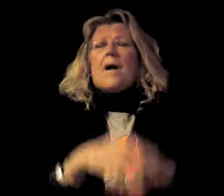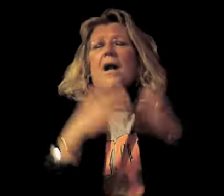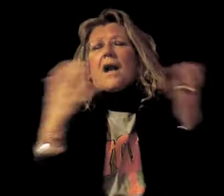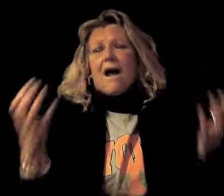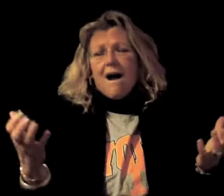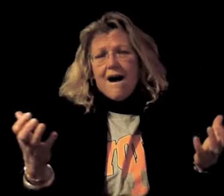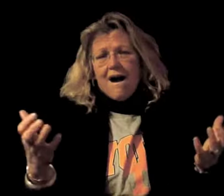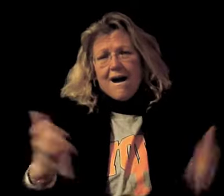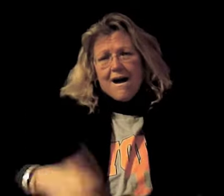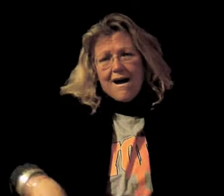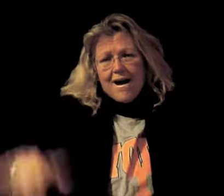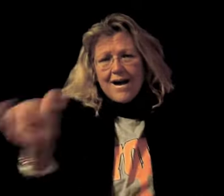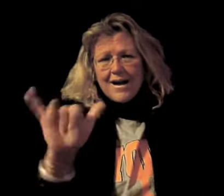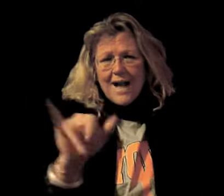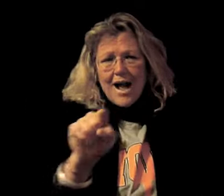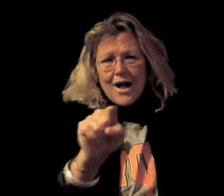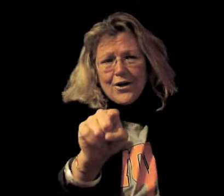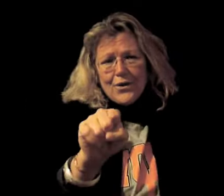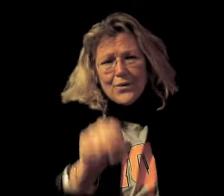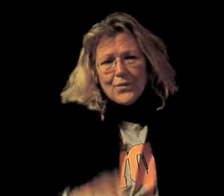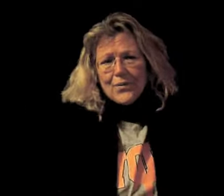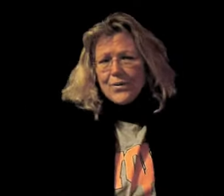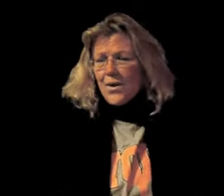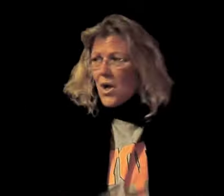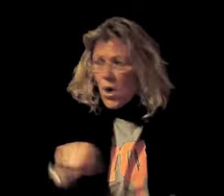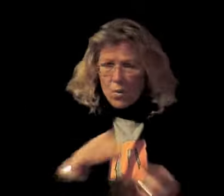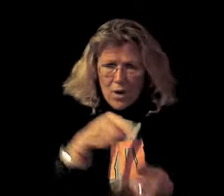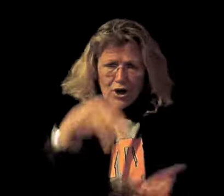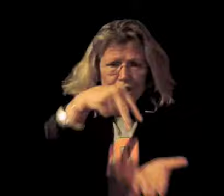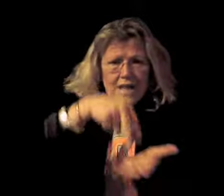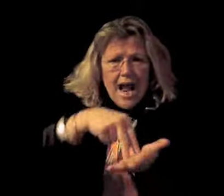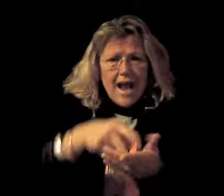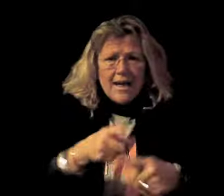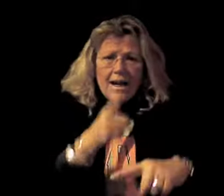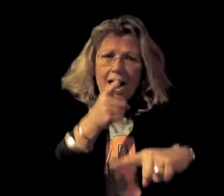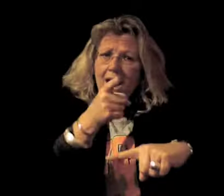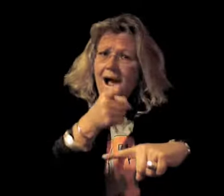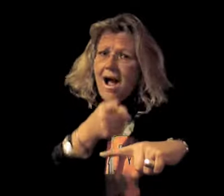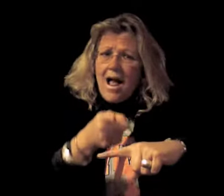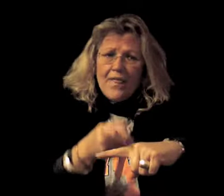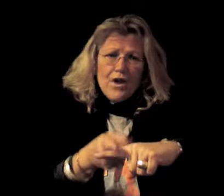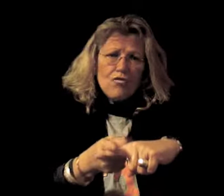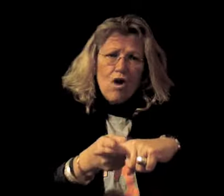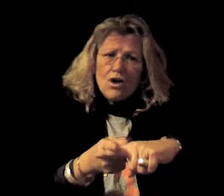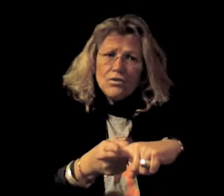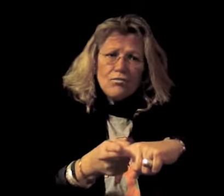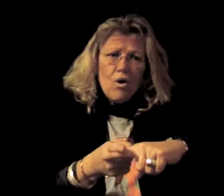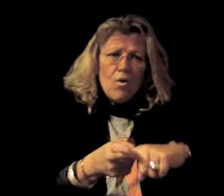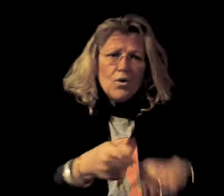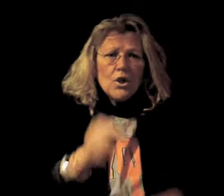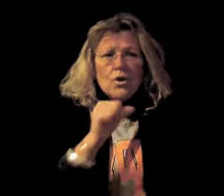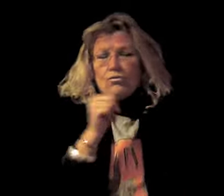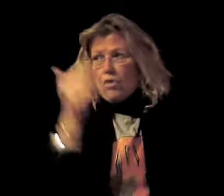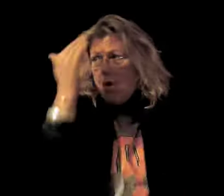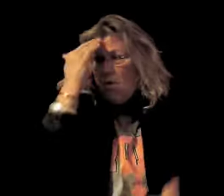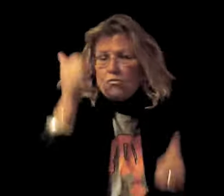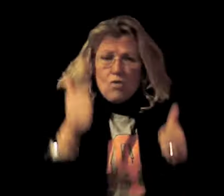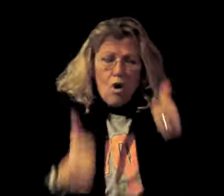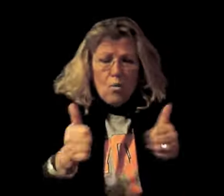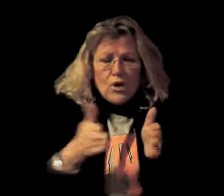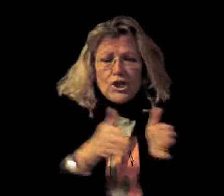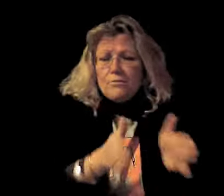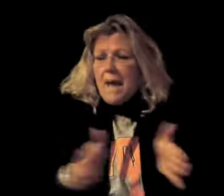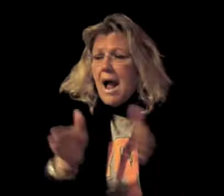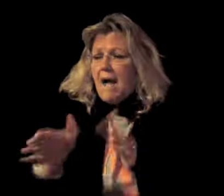Well, I'm a lot like you. When you're standing at the crossroads and don't